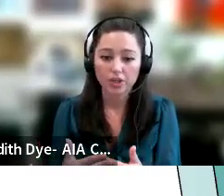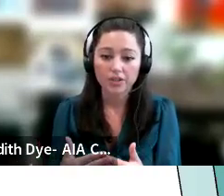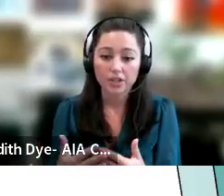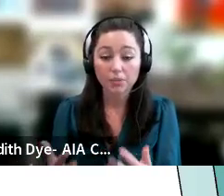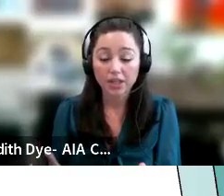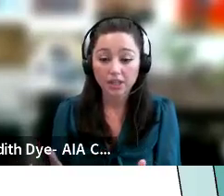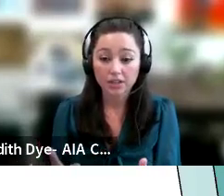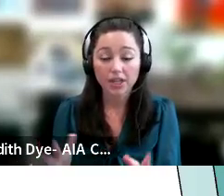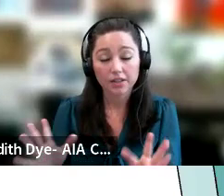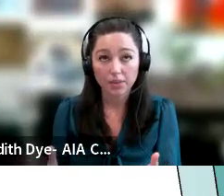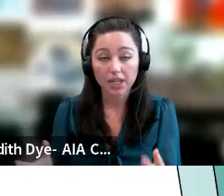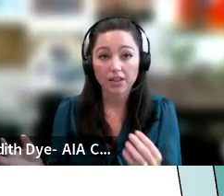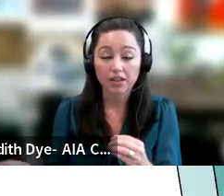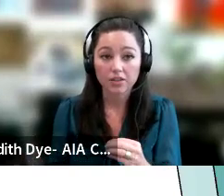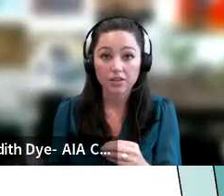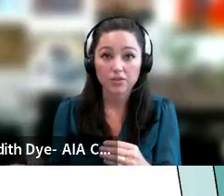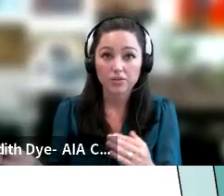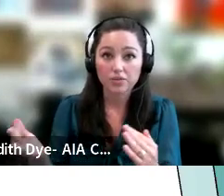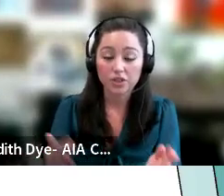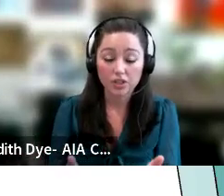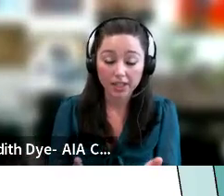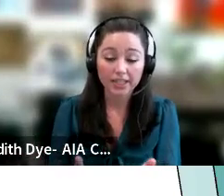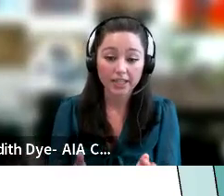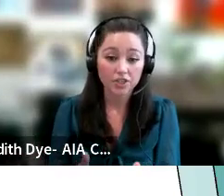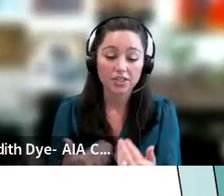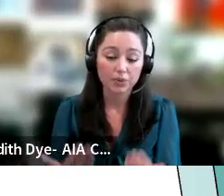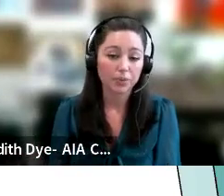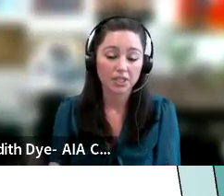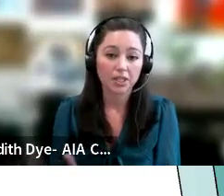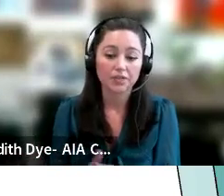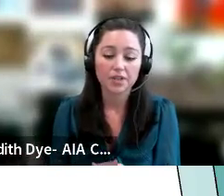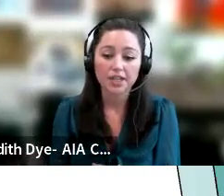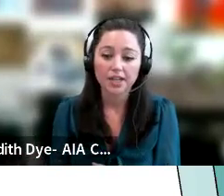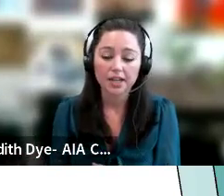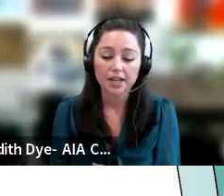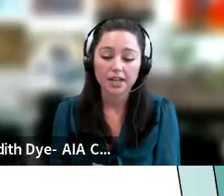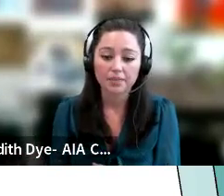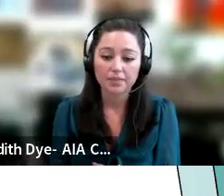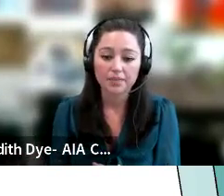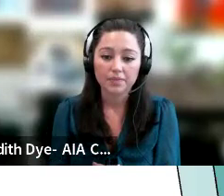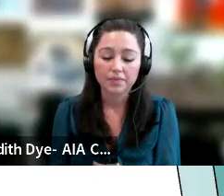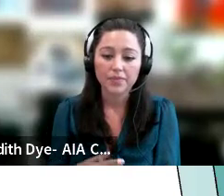to know the committee, not the committee, the client agency representative,